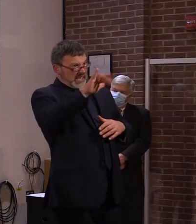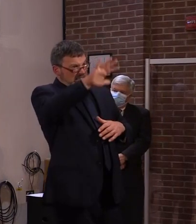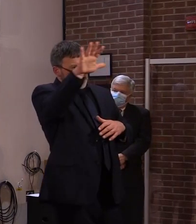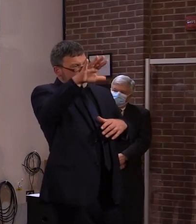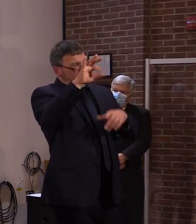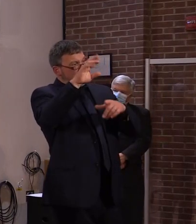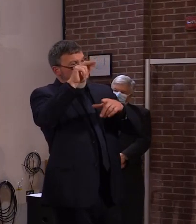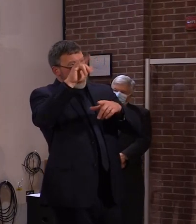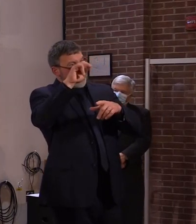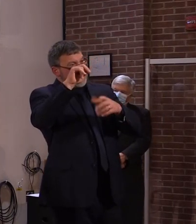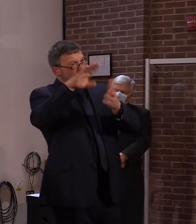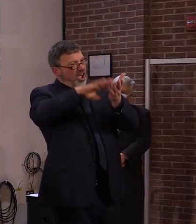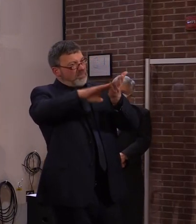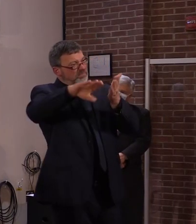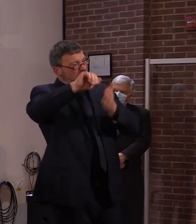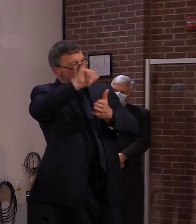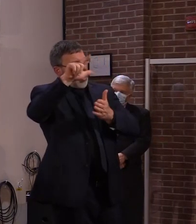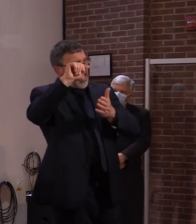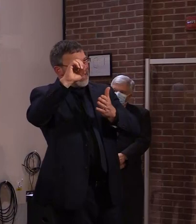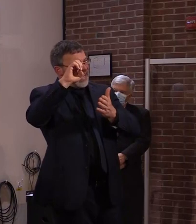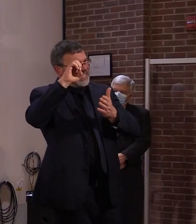for those who break the law.